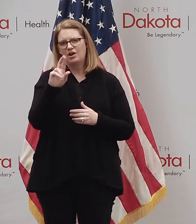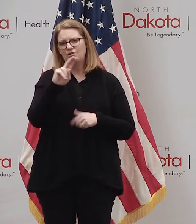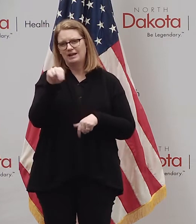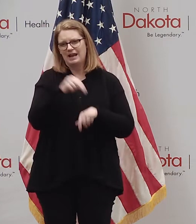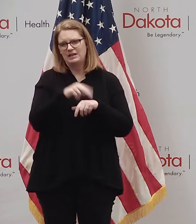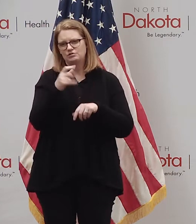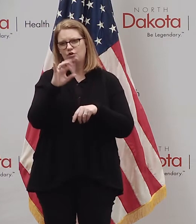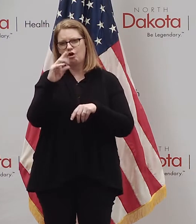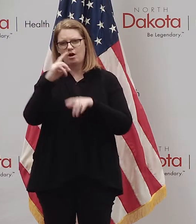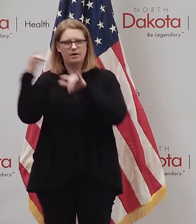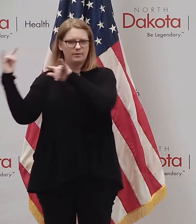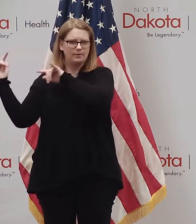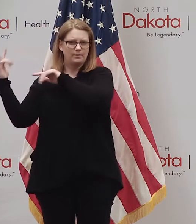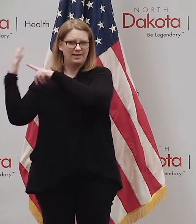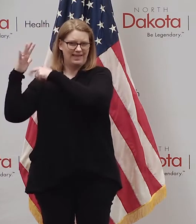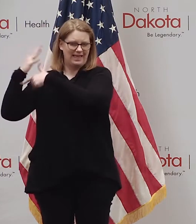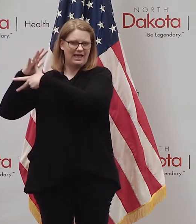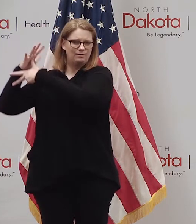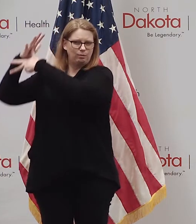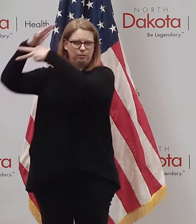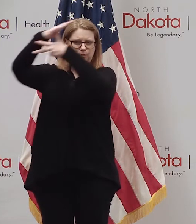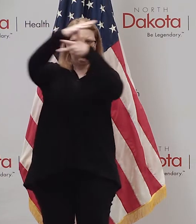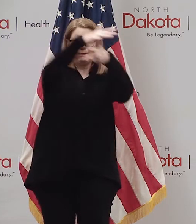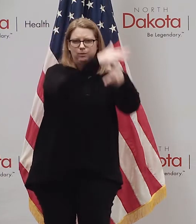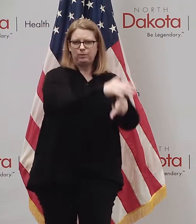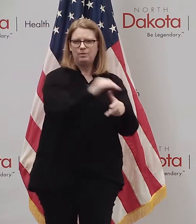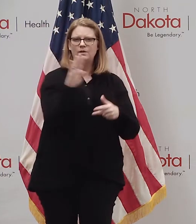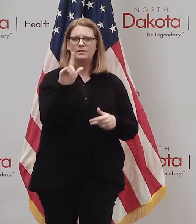National Guard helicopters, the Blackhawks,